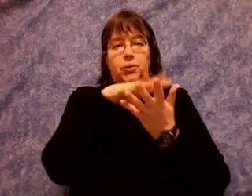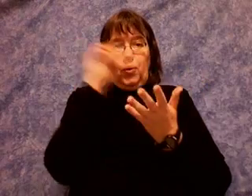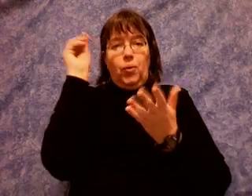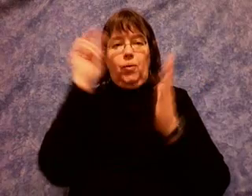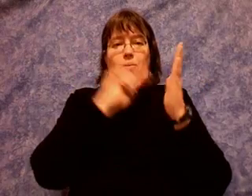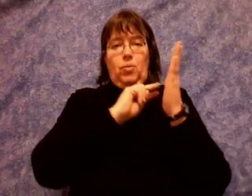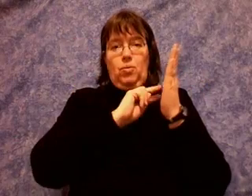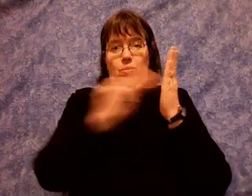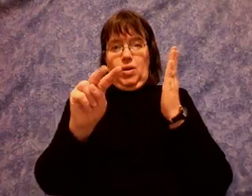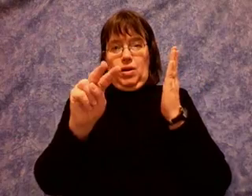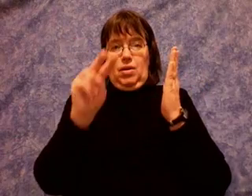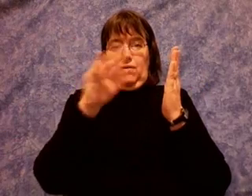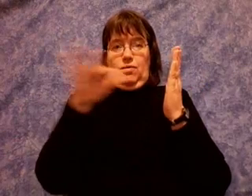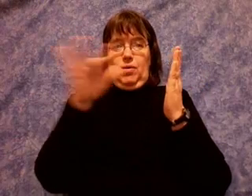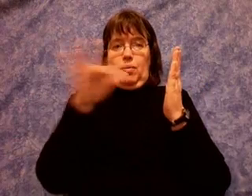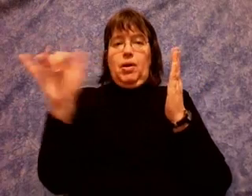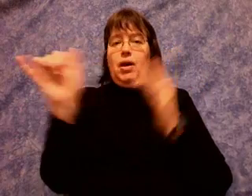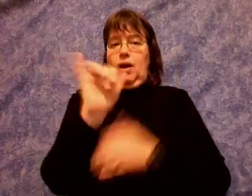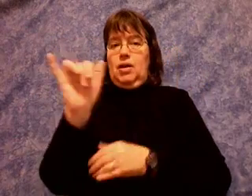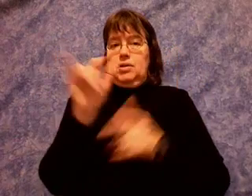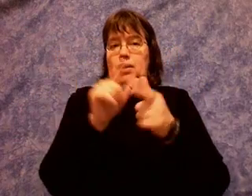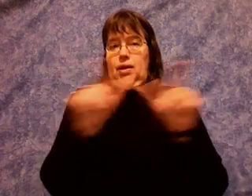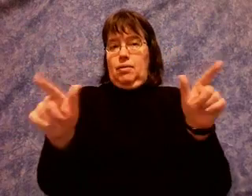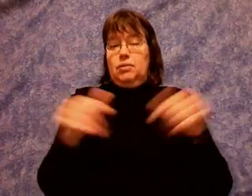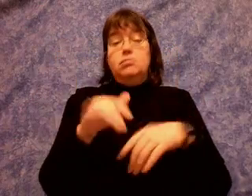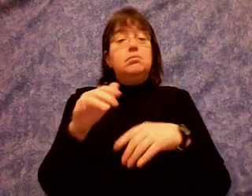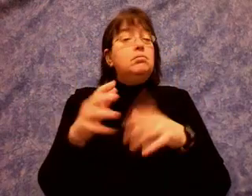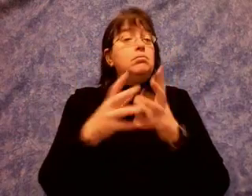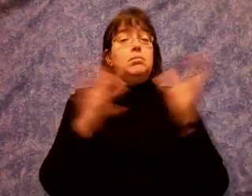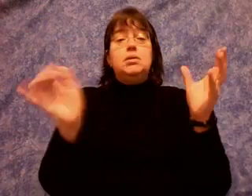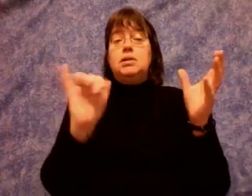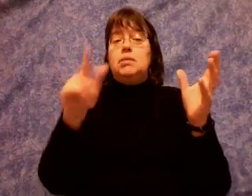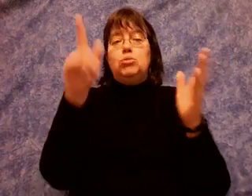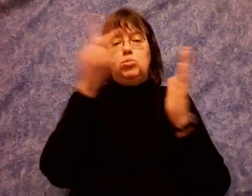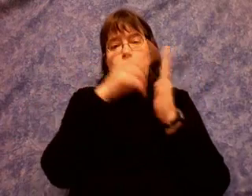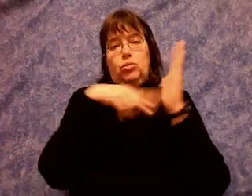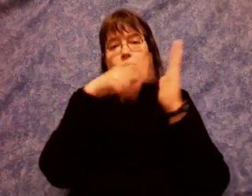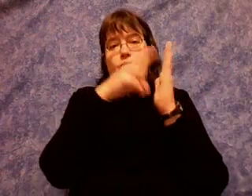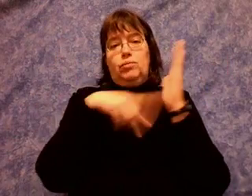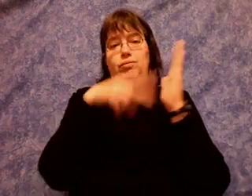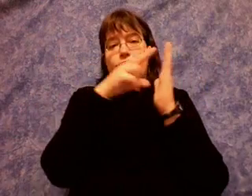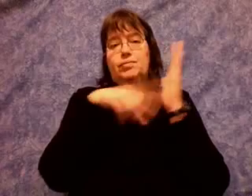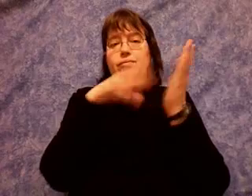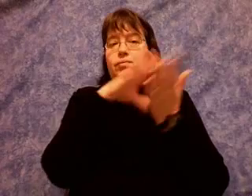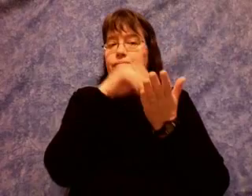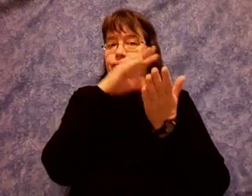So your brain needs to learn to read fingerspelling, much like you learn to read English.